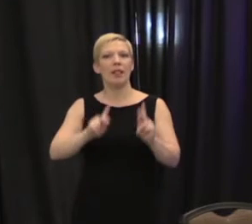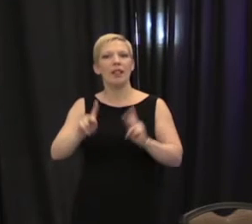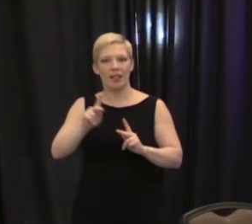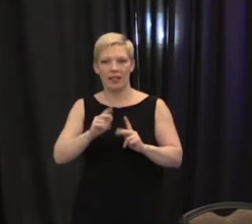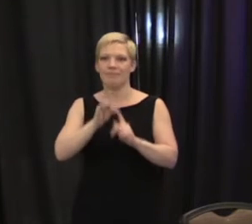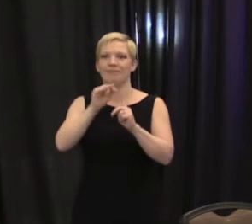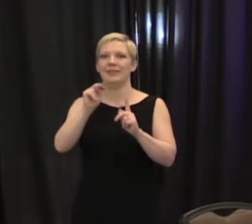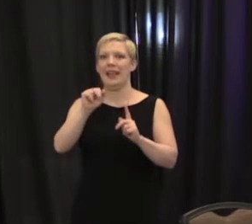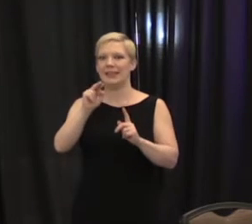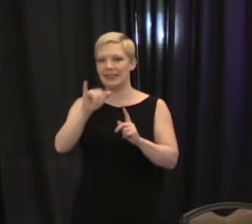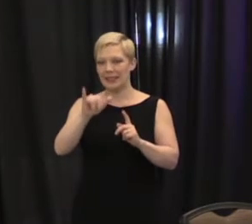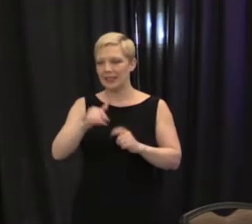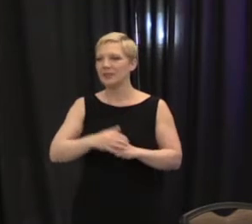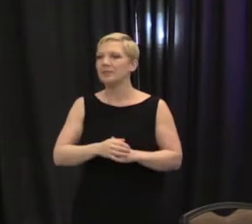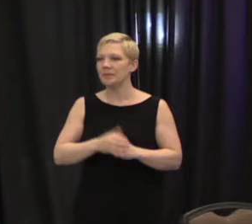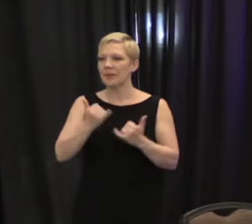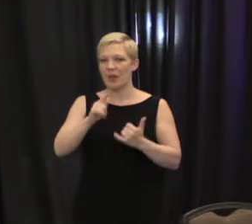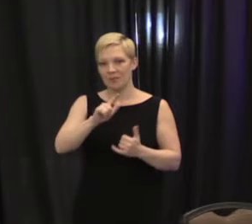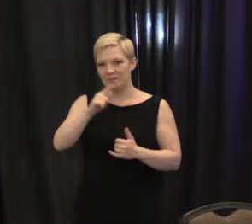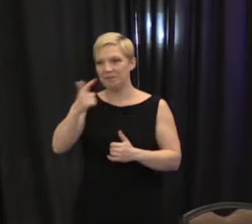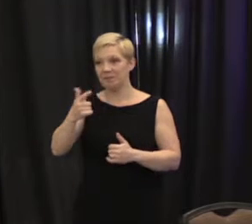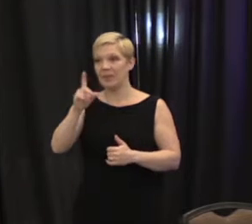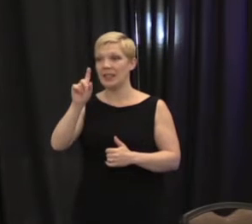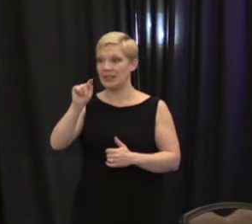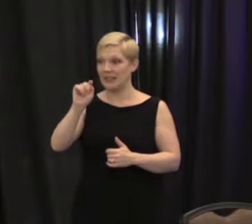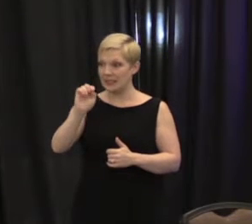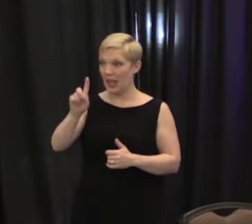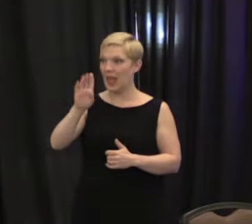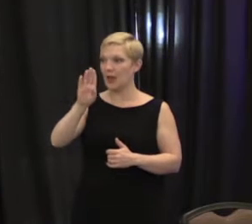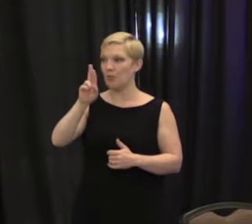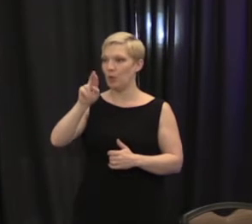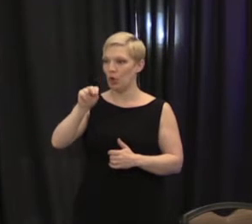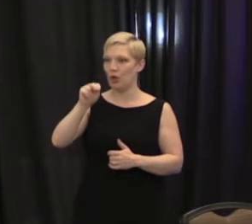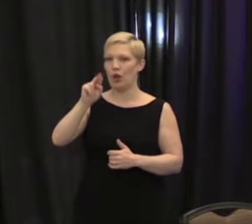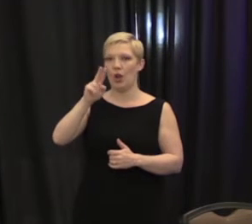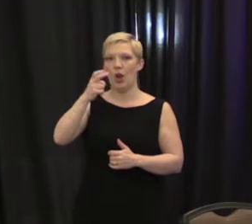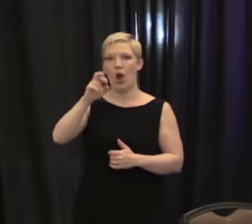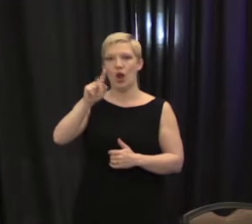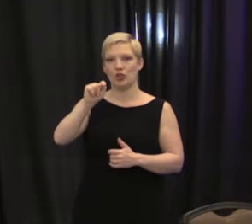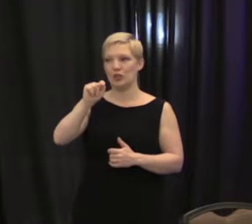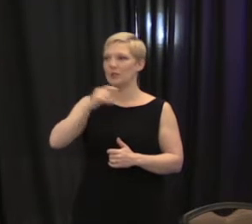Going right on up. Ted Bernhardt, please stand.